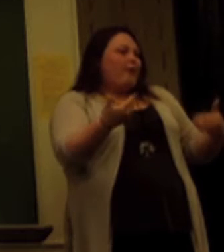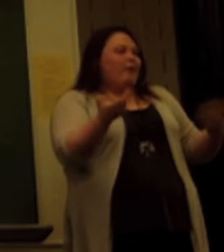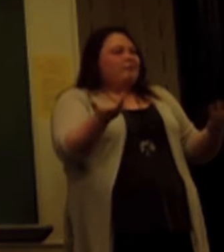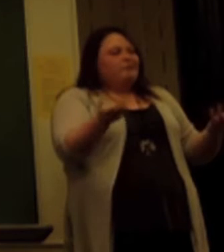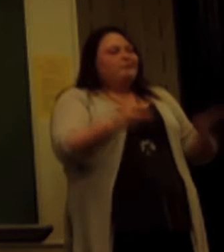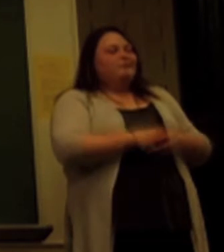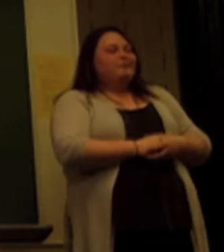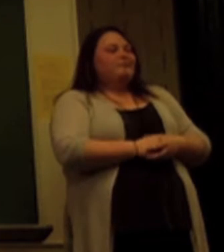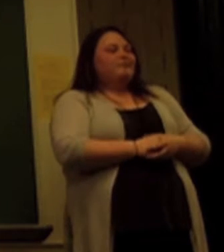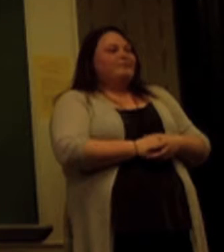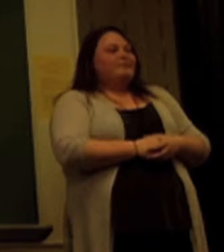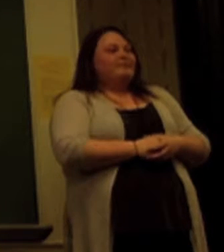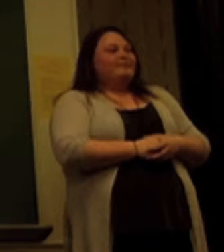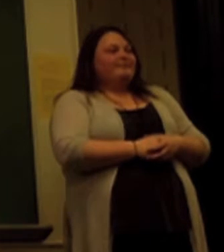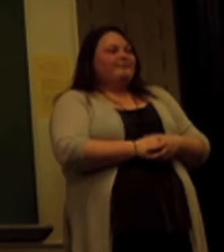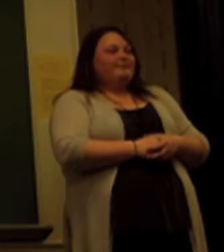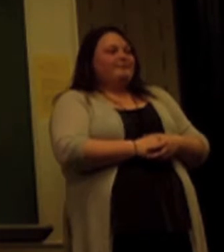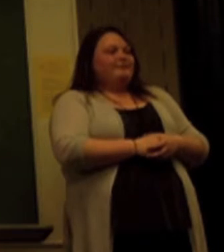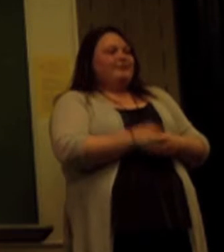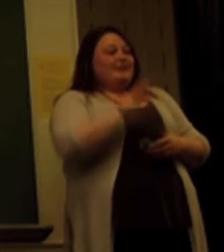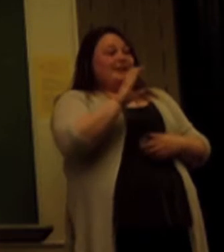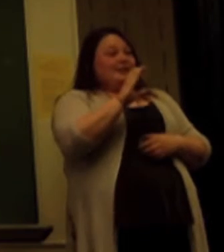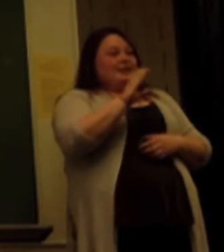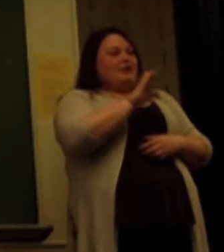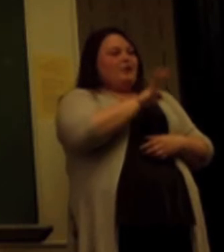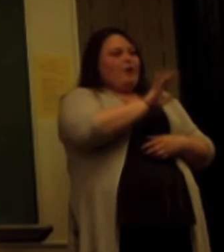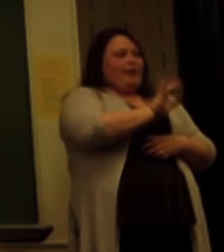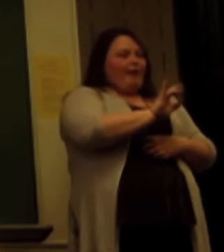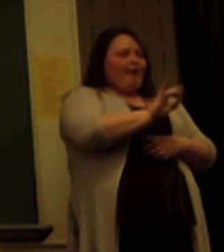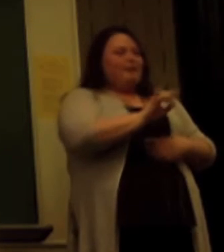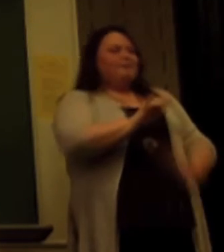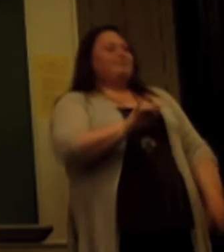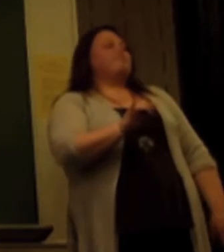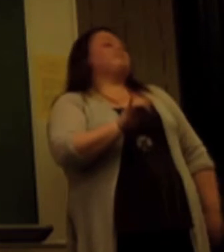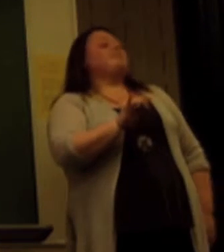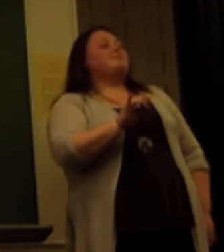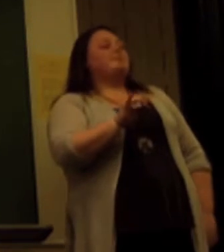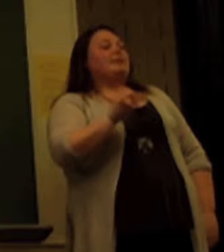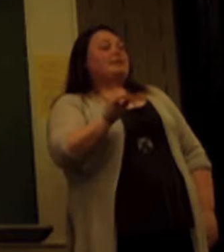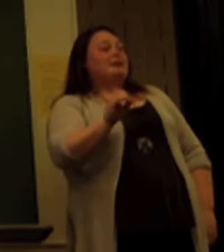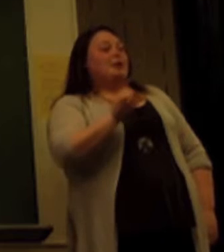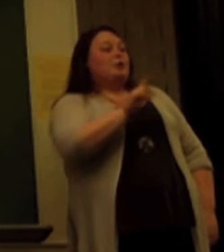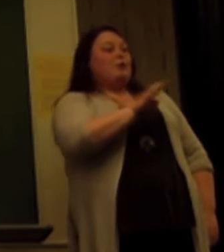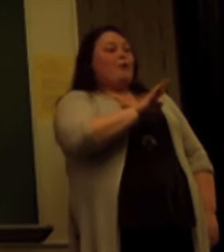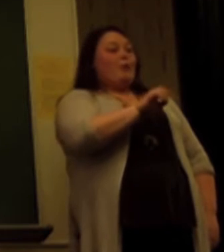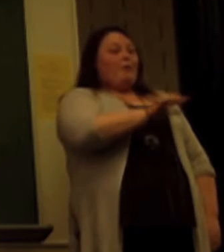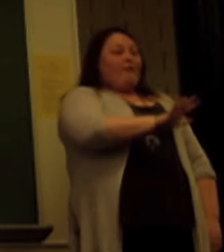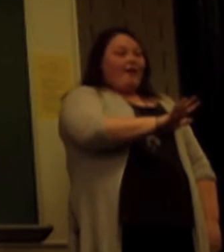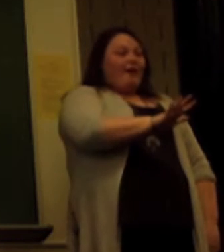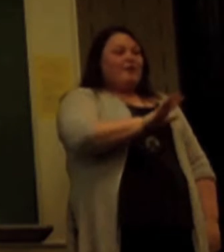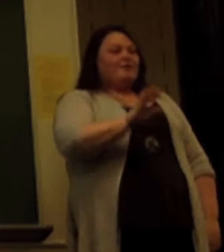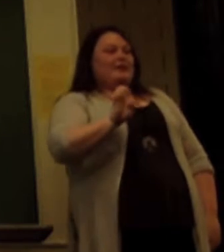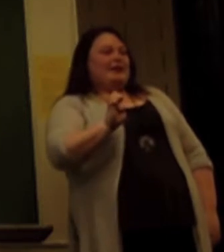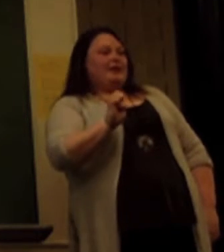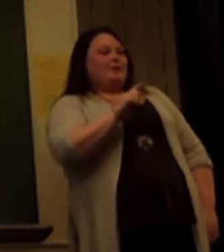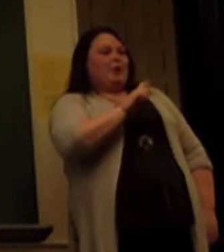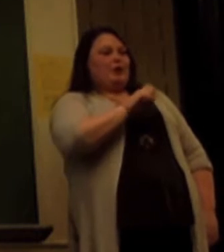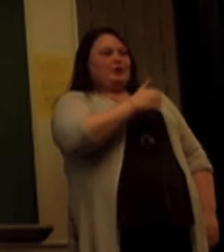bit mixed up a little bit. 48 C hours, 24.5 D hours, and 110 E hours.